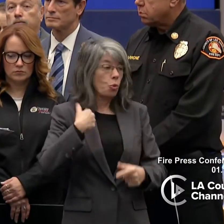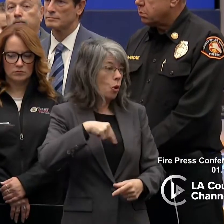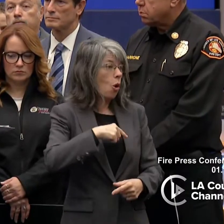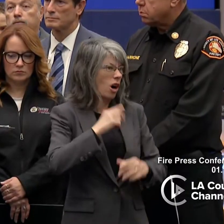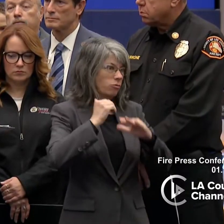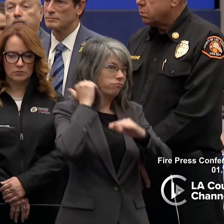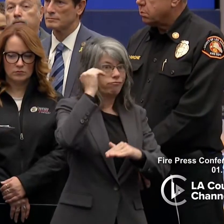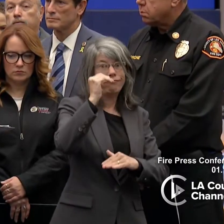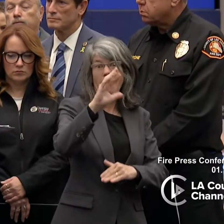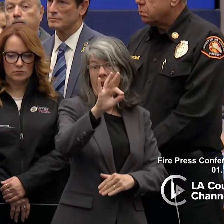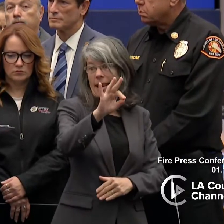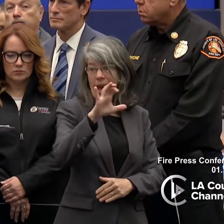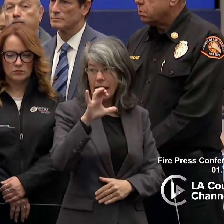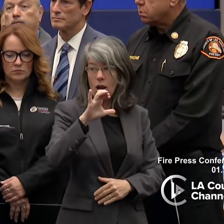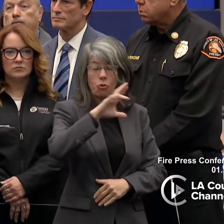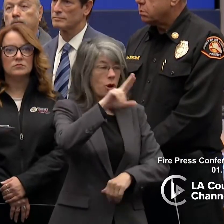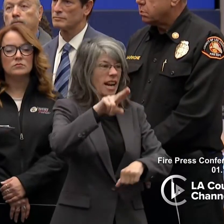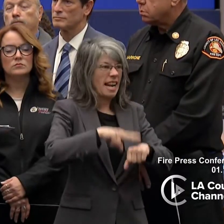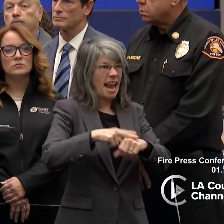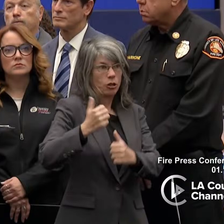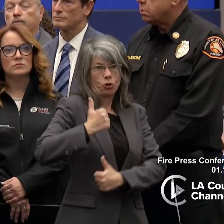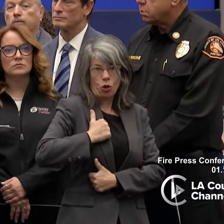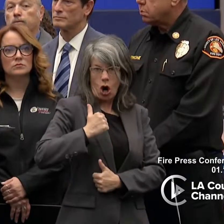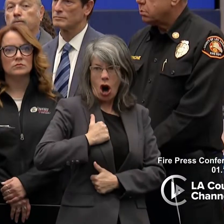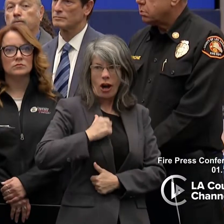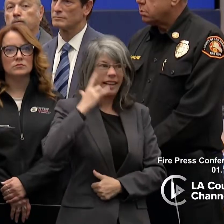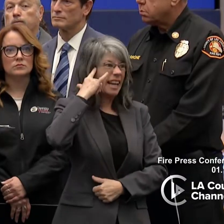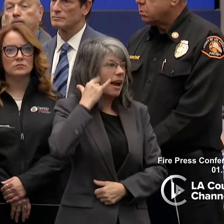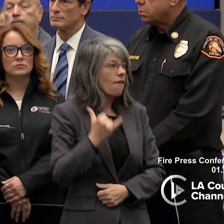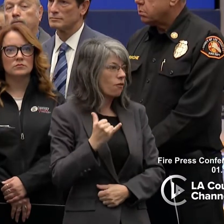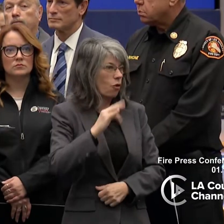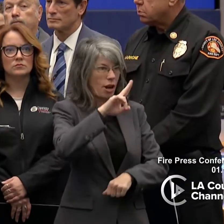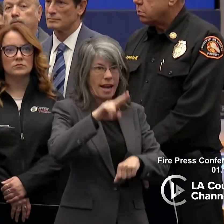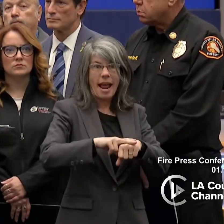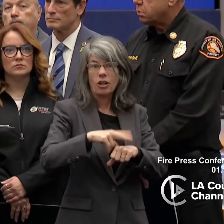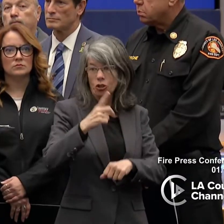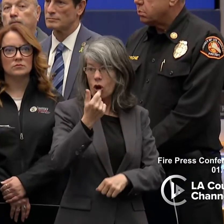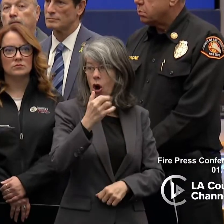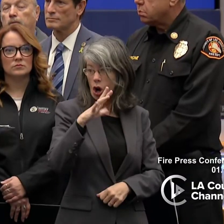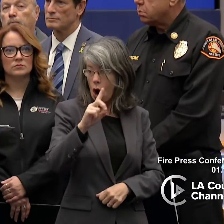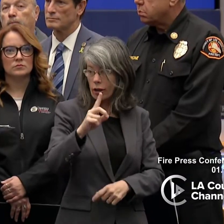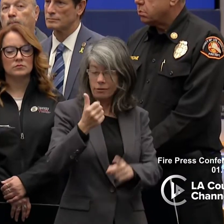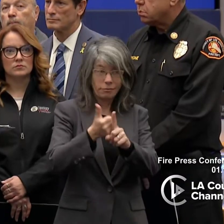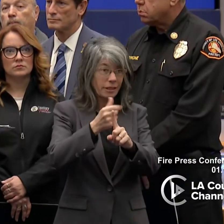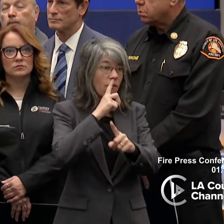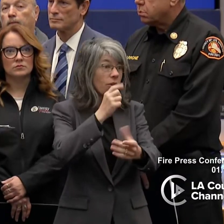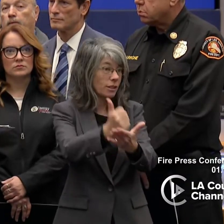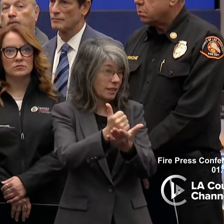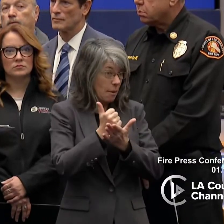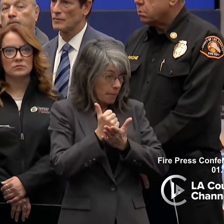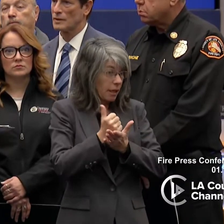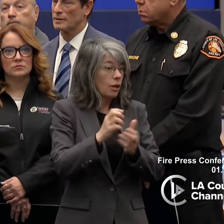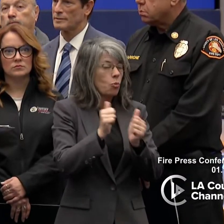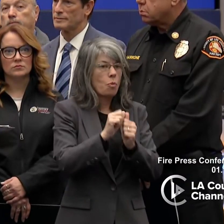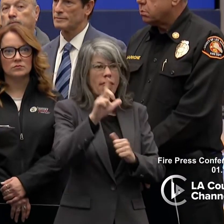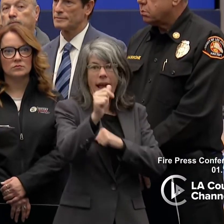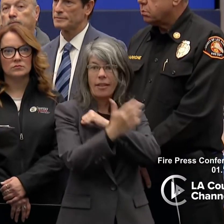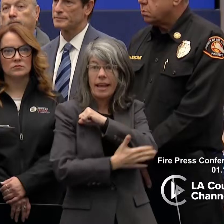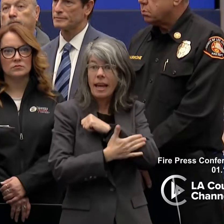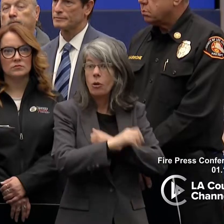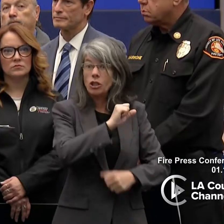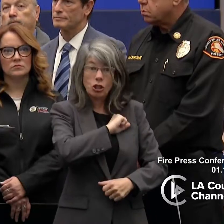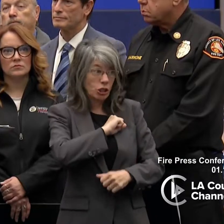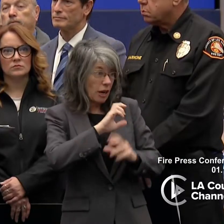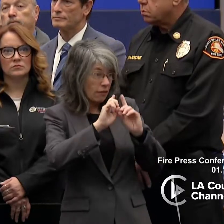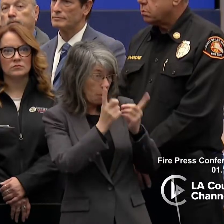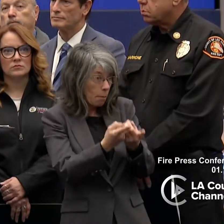well over 900 National Guards, California National Guard, that are assisting us both for the LA County Sheriff's